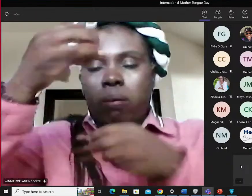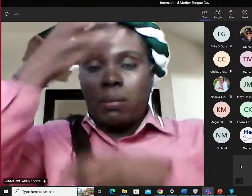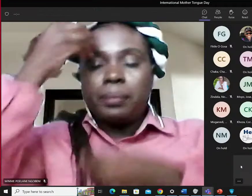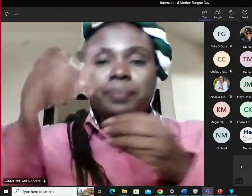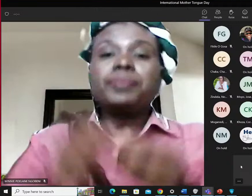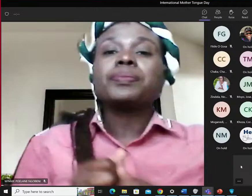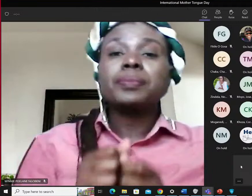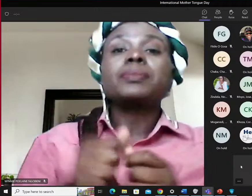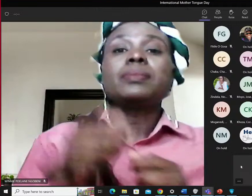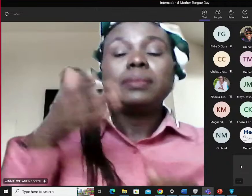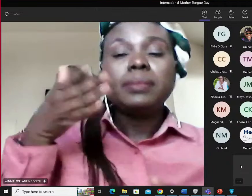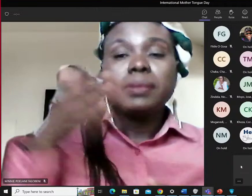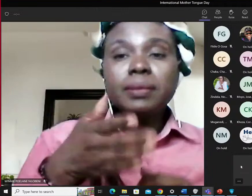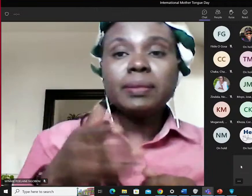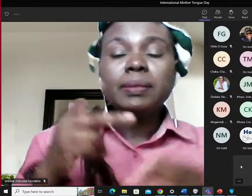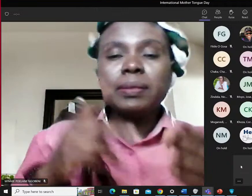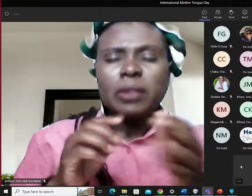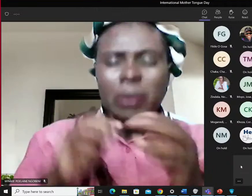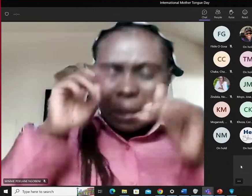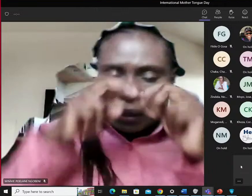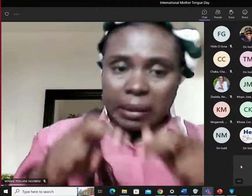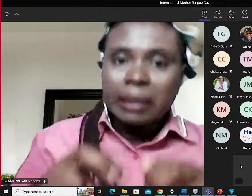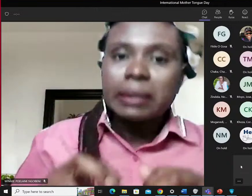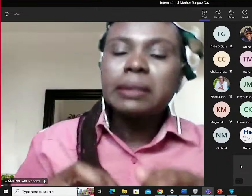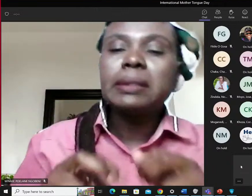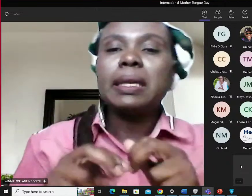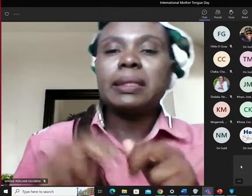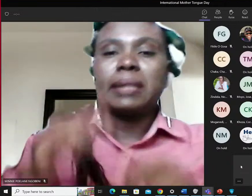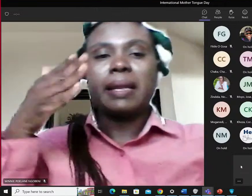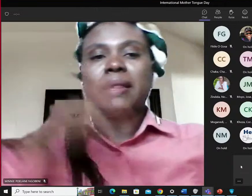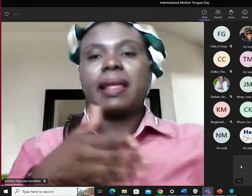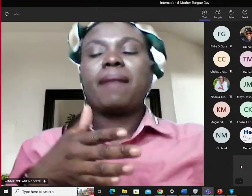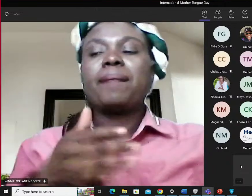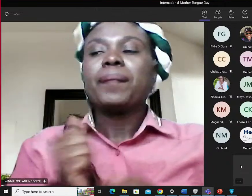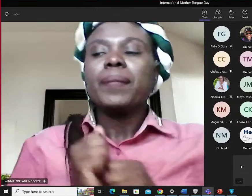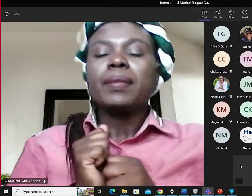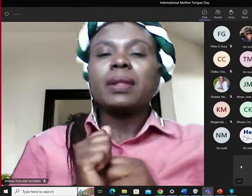this project. The Senate Language